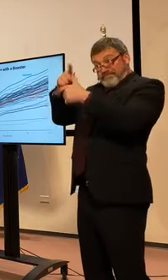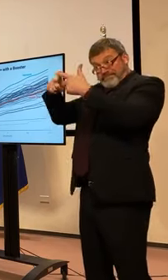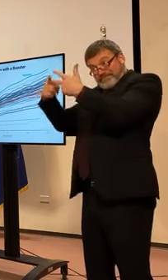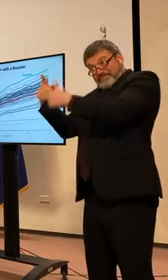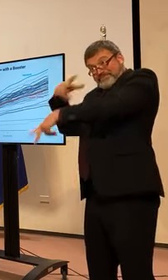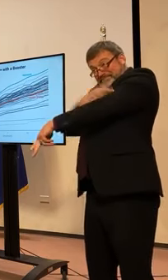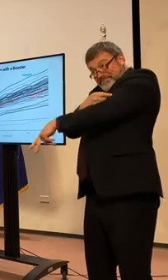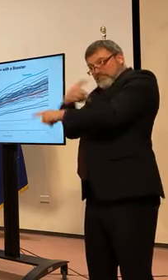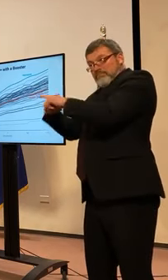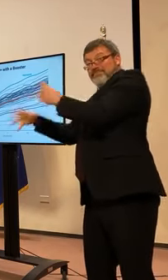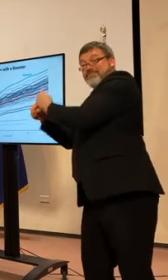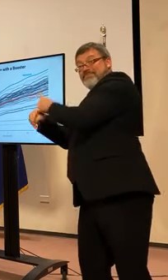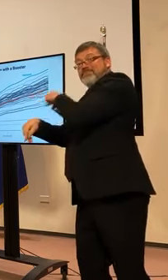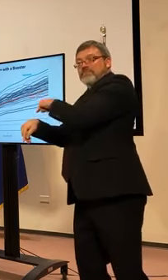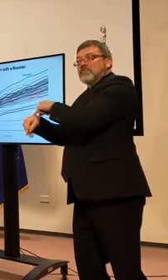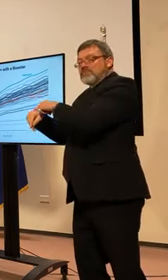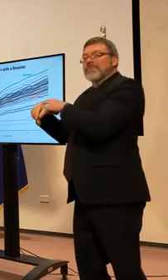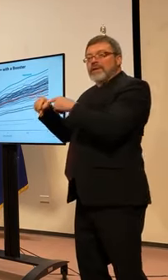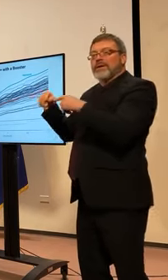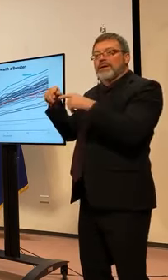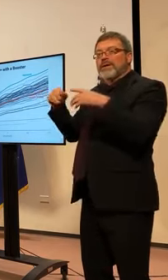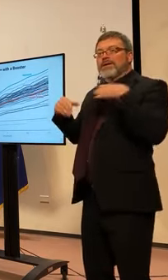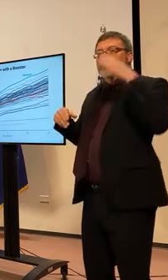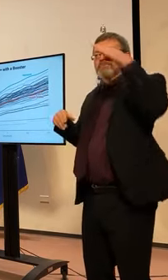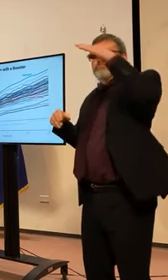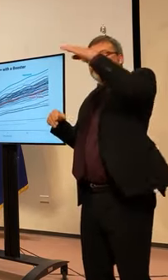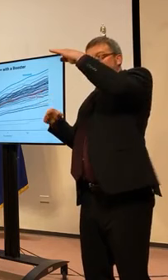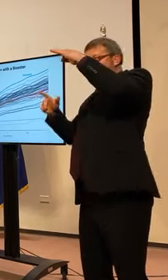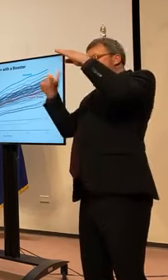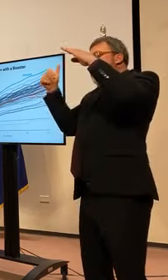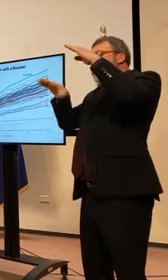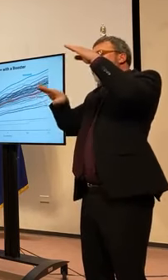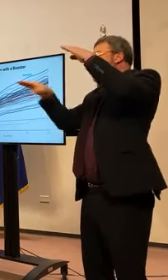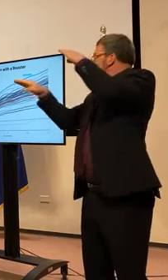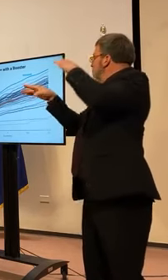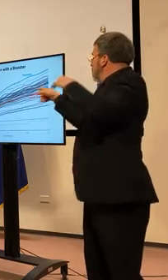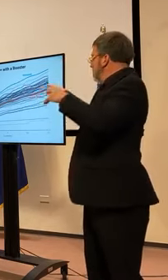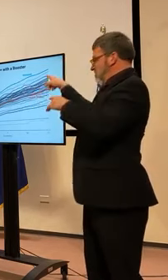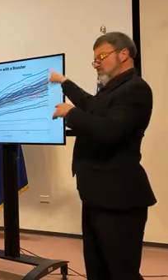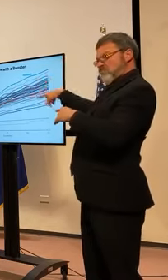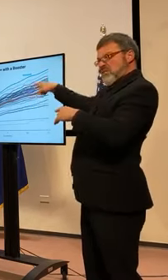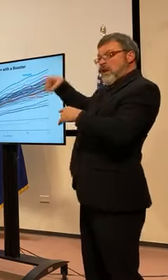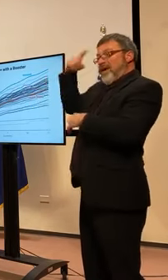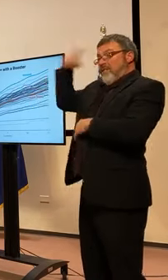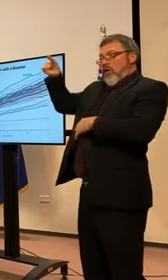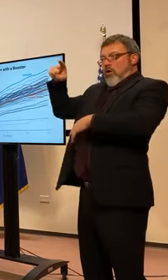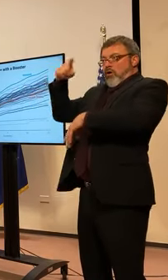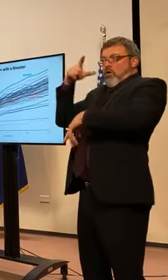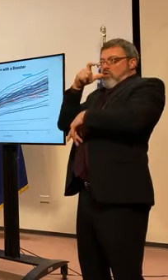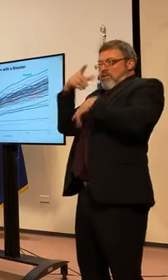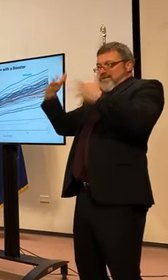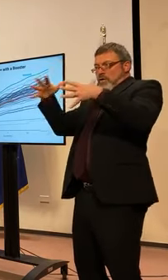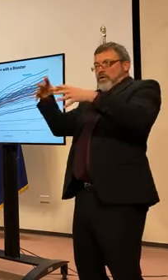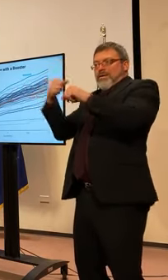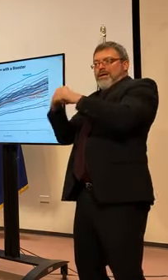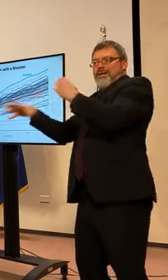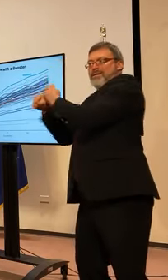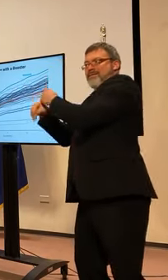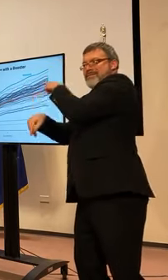next chart, Vermont has been leading the nation in those 65 and older getting their booster shot. Right now, a little bit